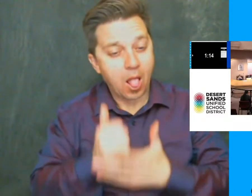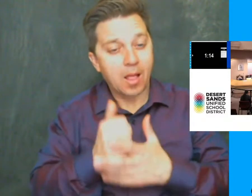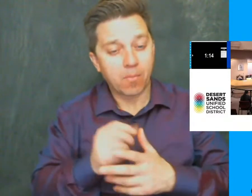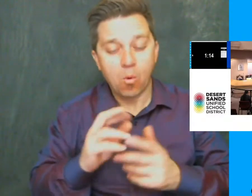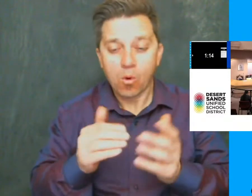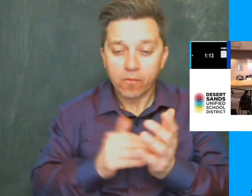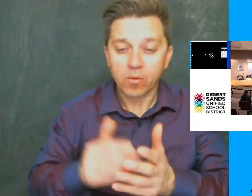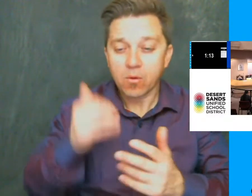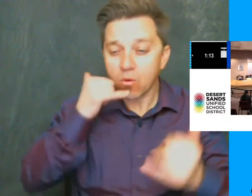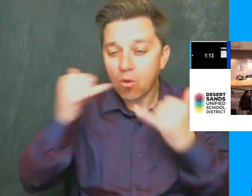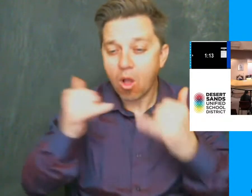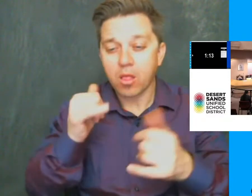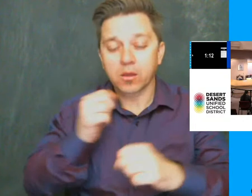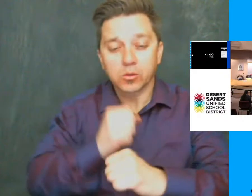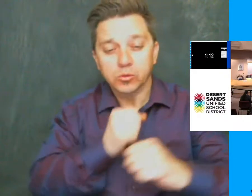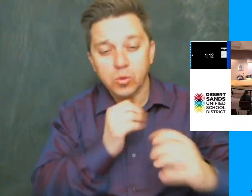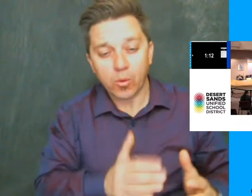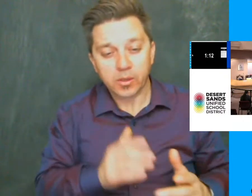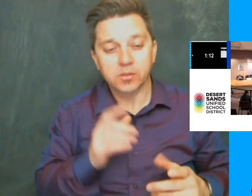our custodians to